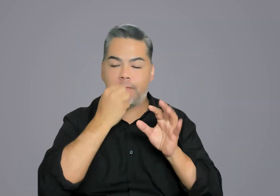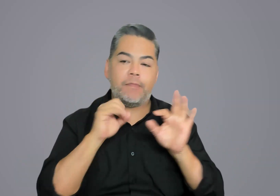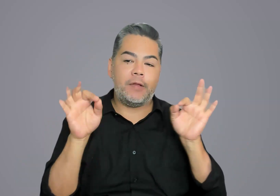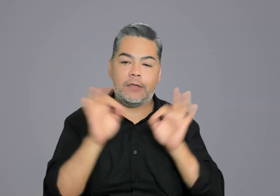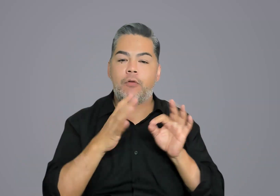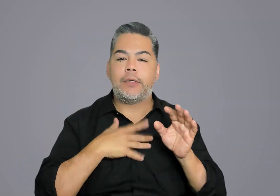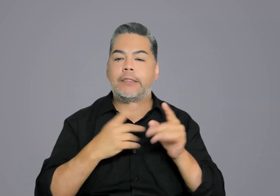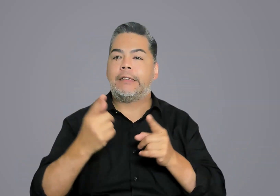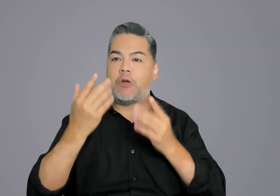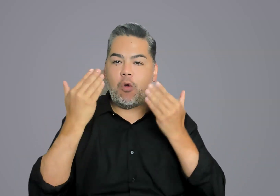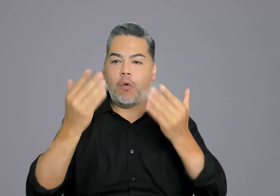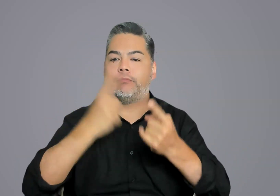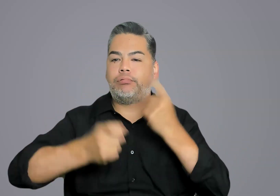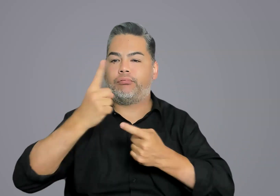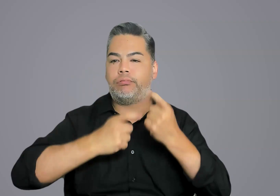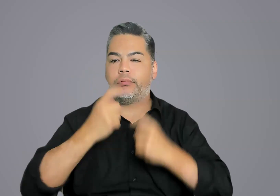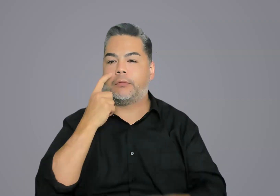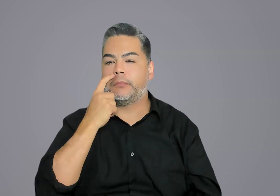those questions in if you have questions.